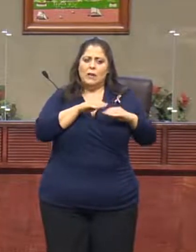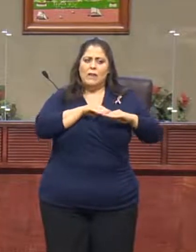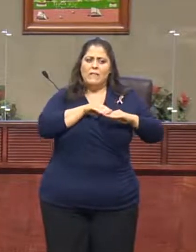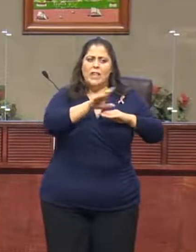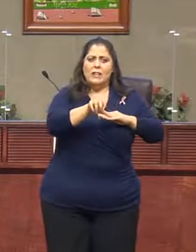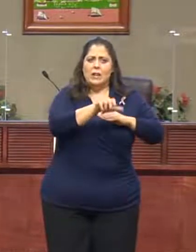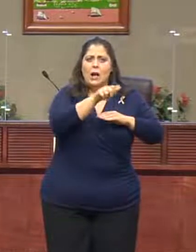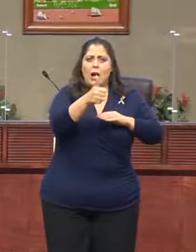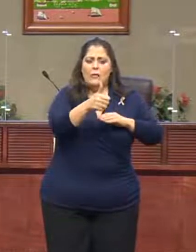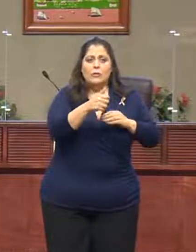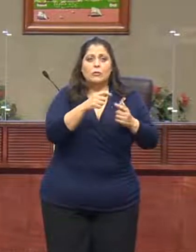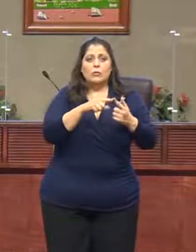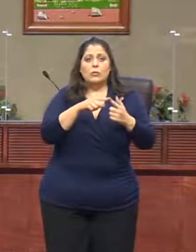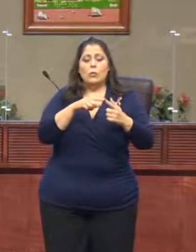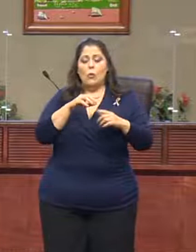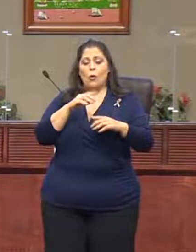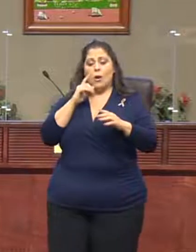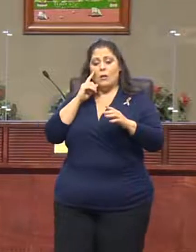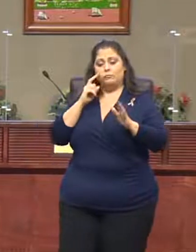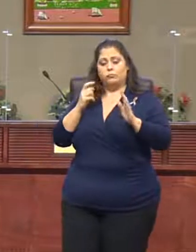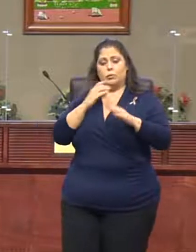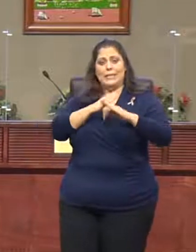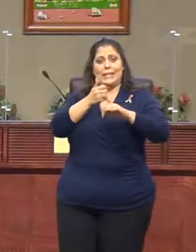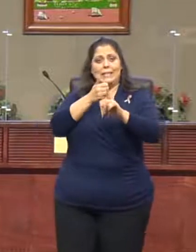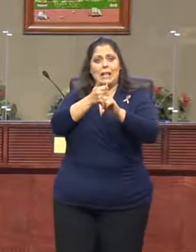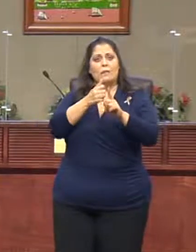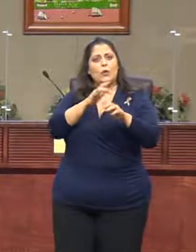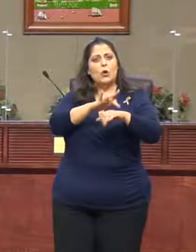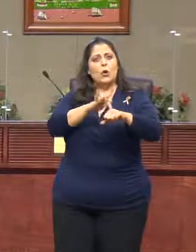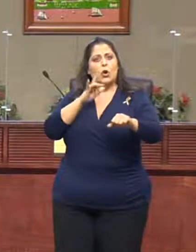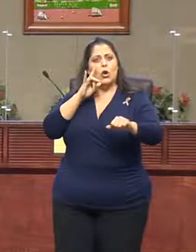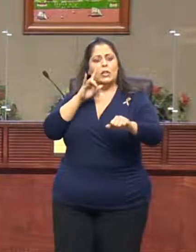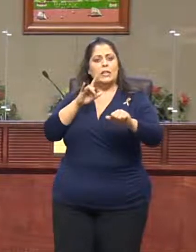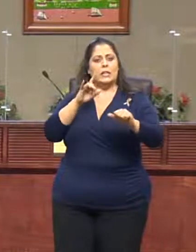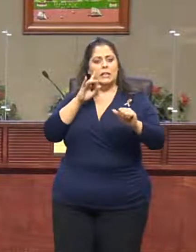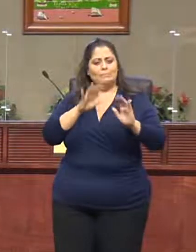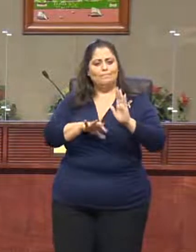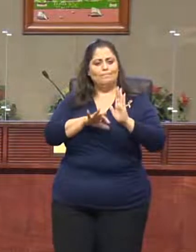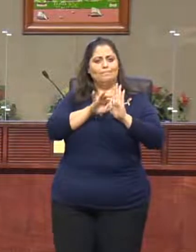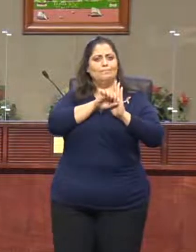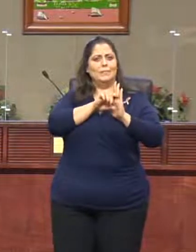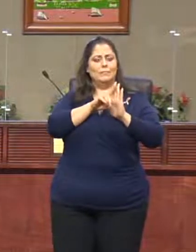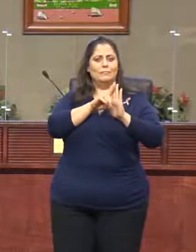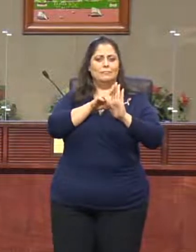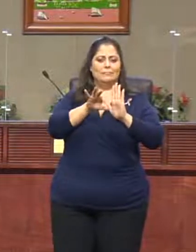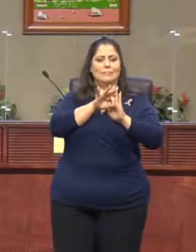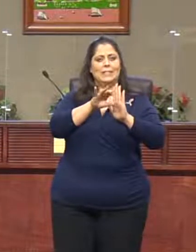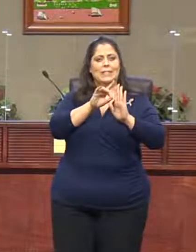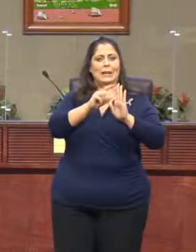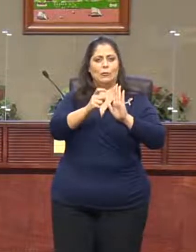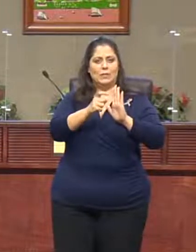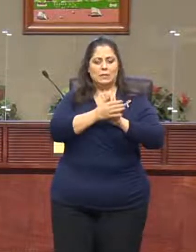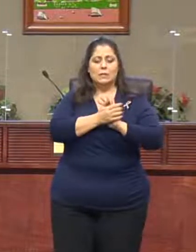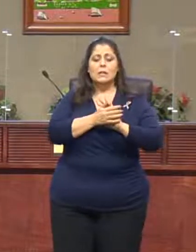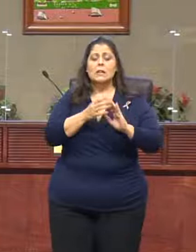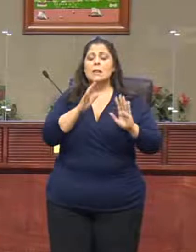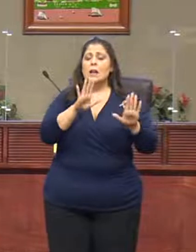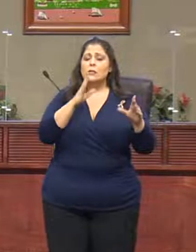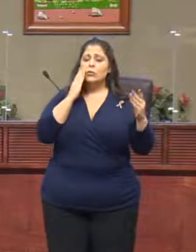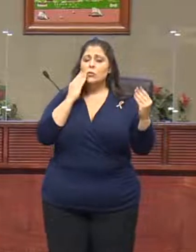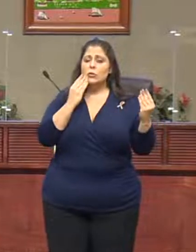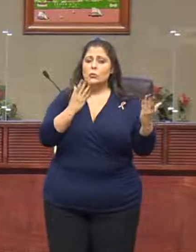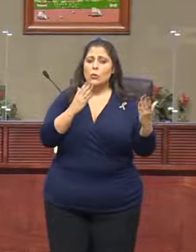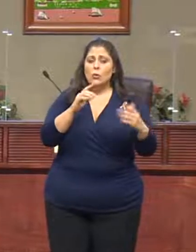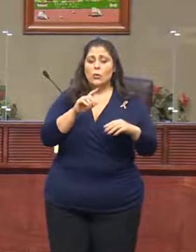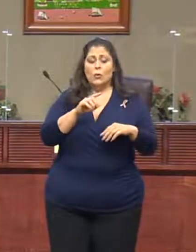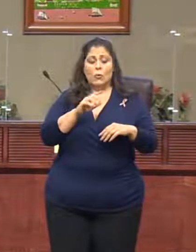yourself with early diagnosis. And just to let you know and reinstate that we do send testing